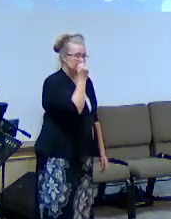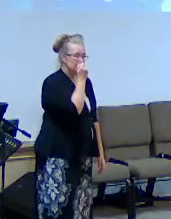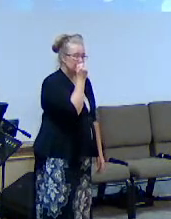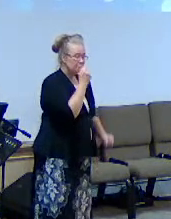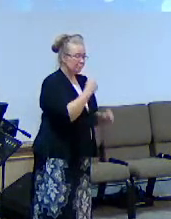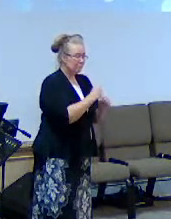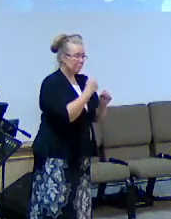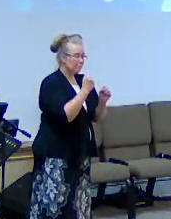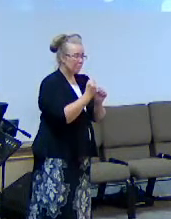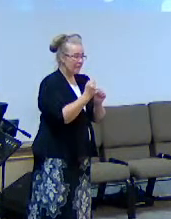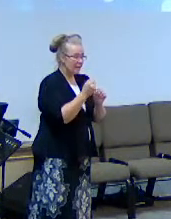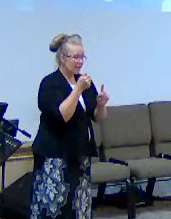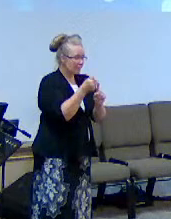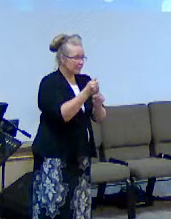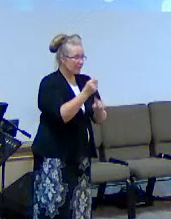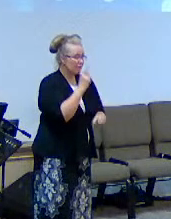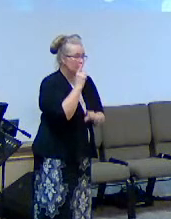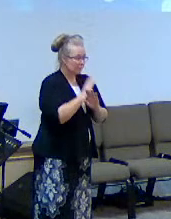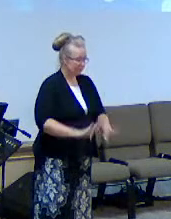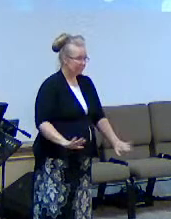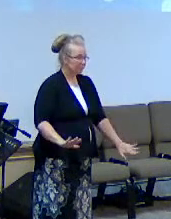dumb.